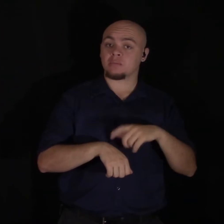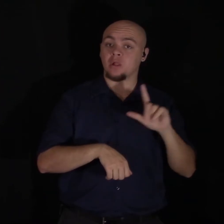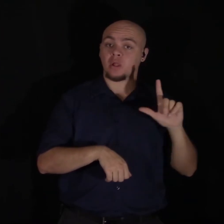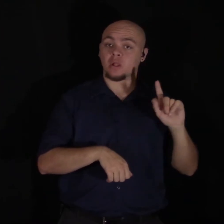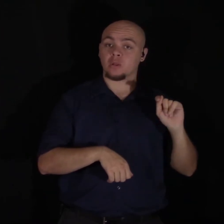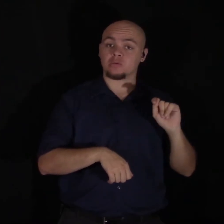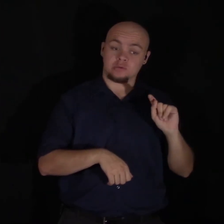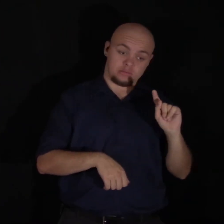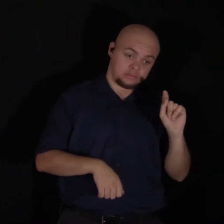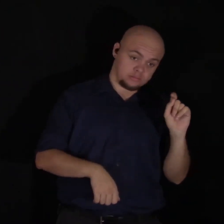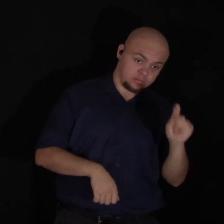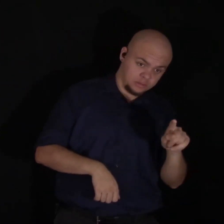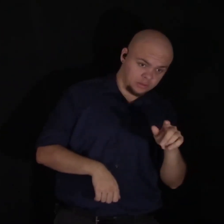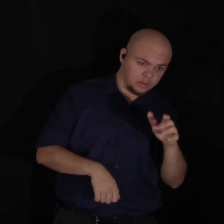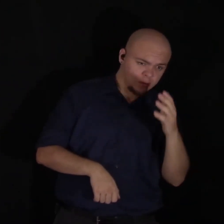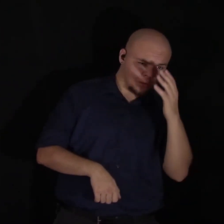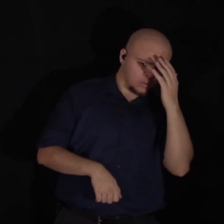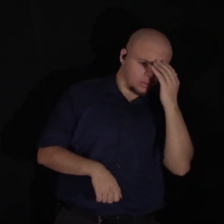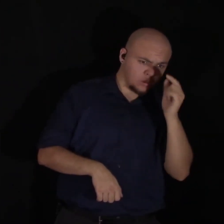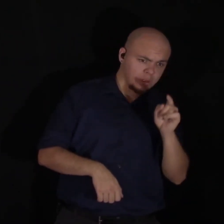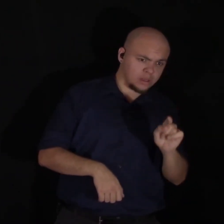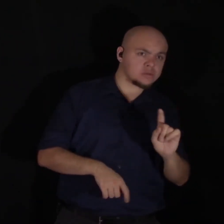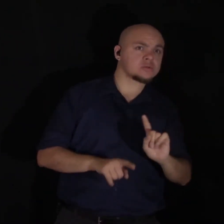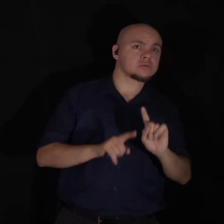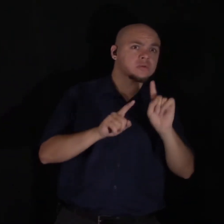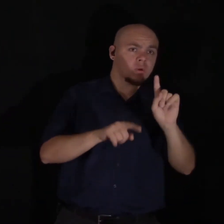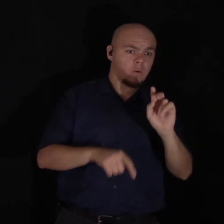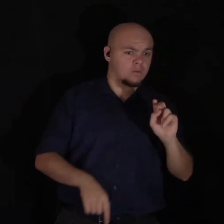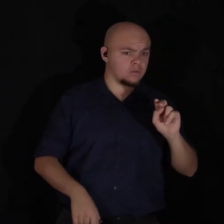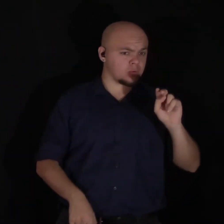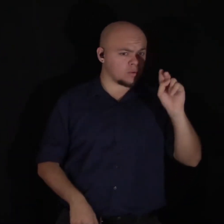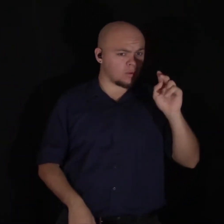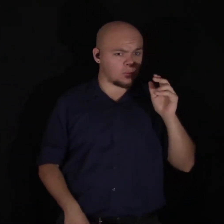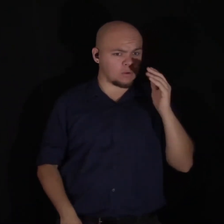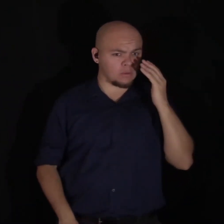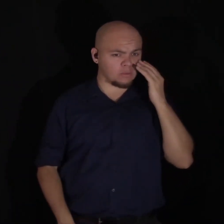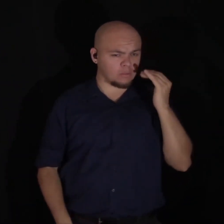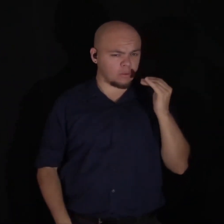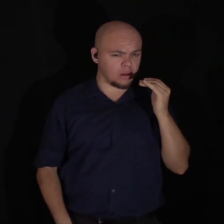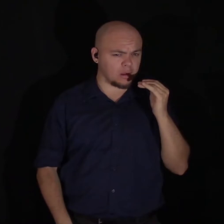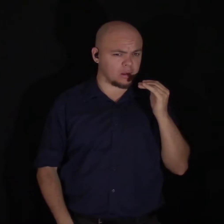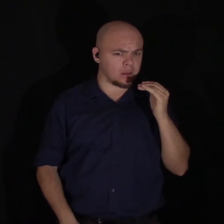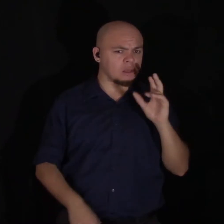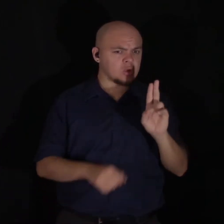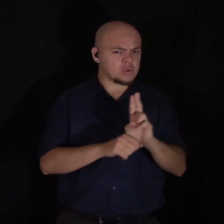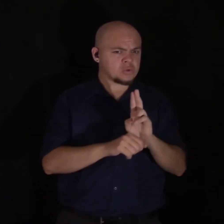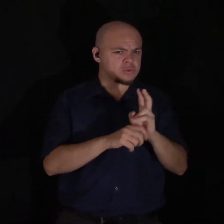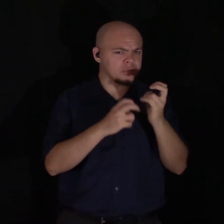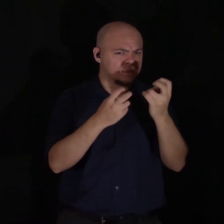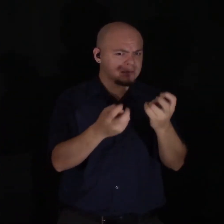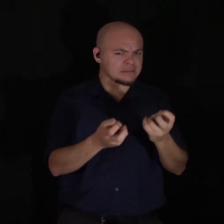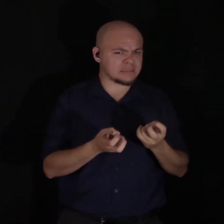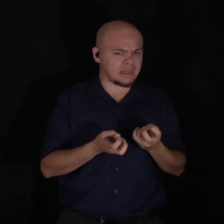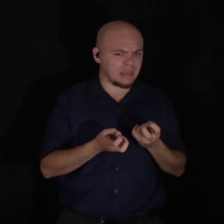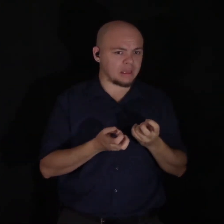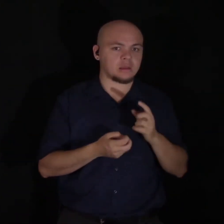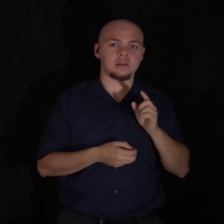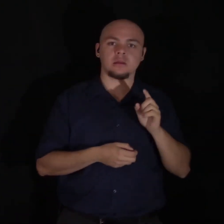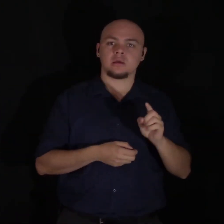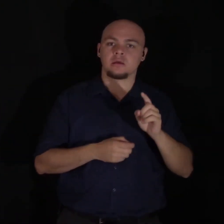asked why he had come so far upon the ice in so strange a vehicle. His countenance instantly